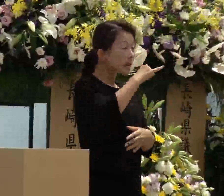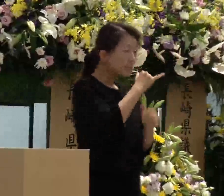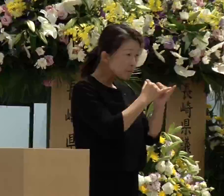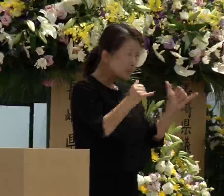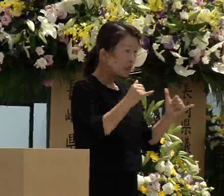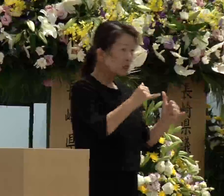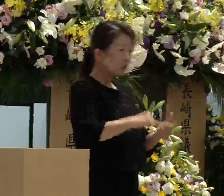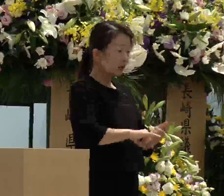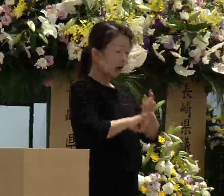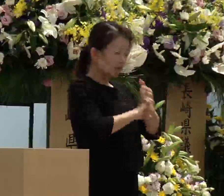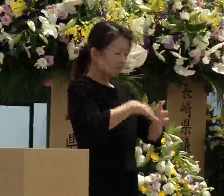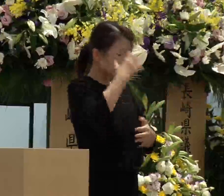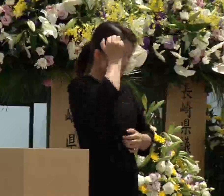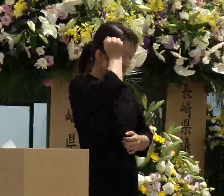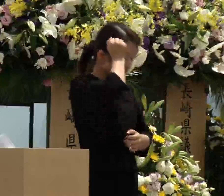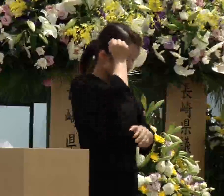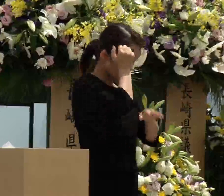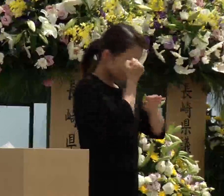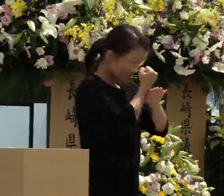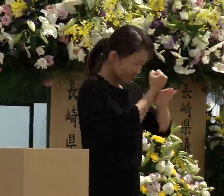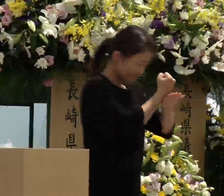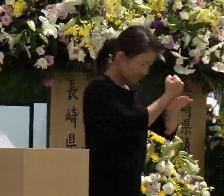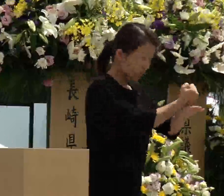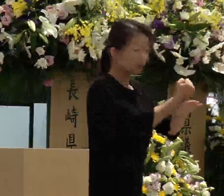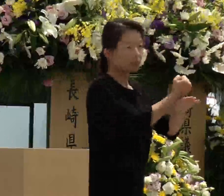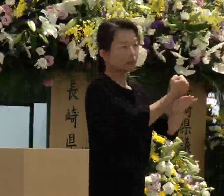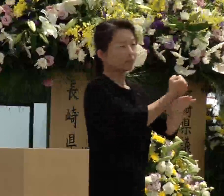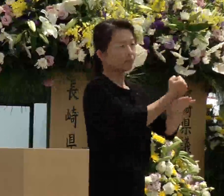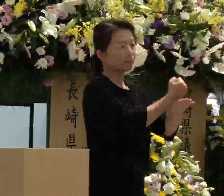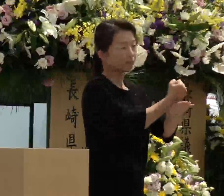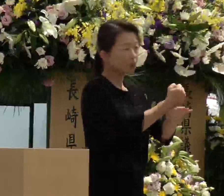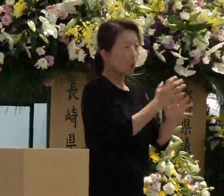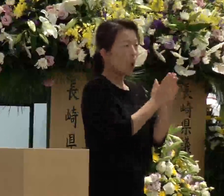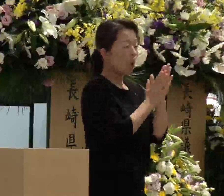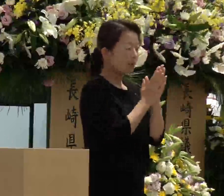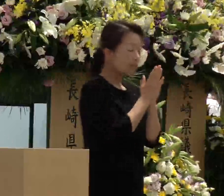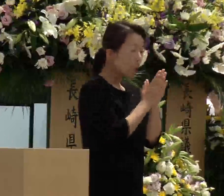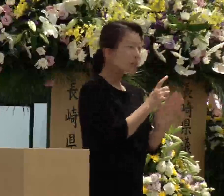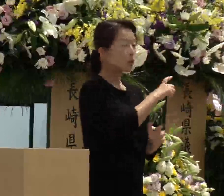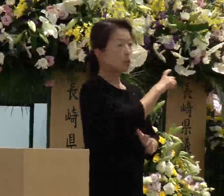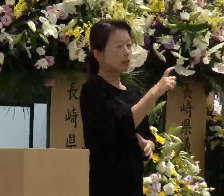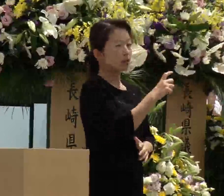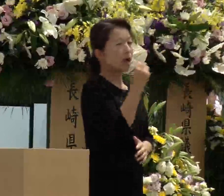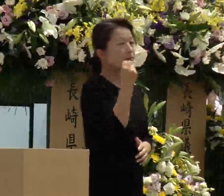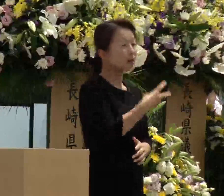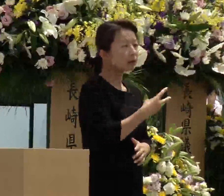August 9th, is an unforgettable day for the residents of Nagasaki Prefecture.